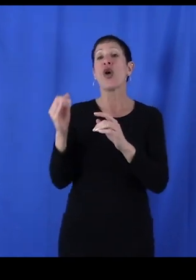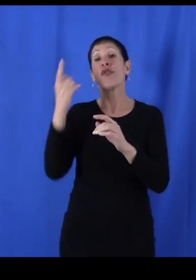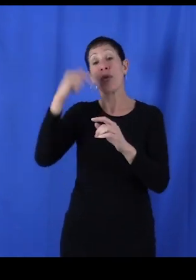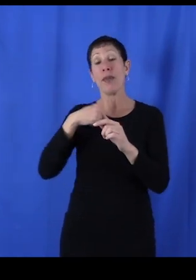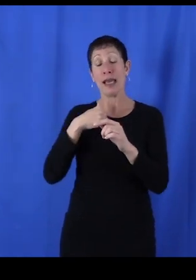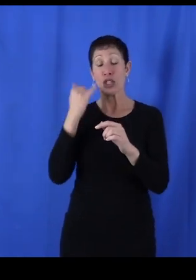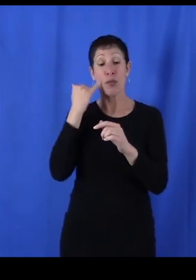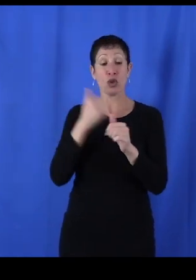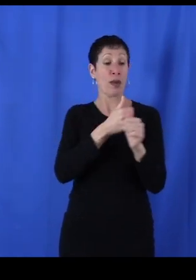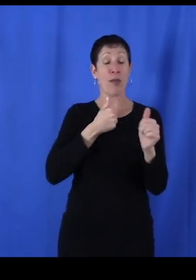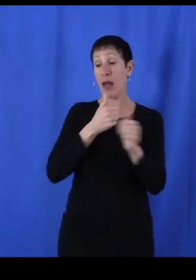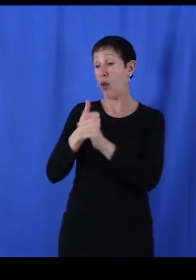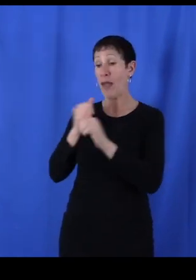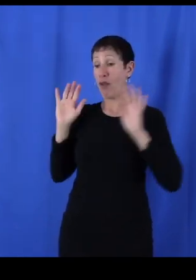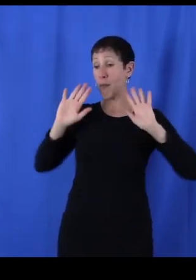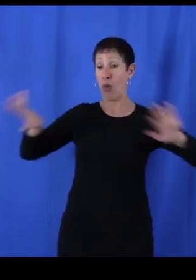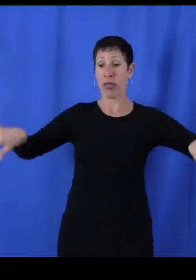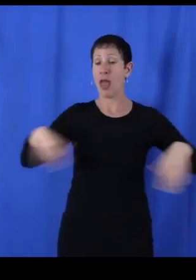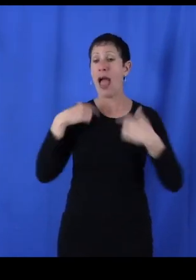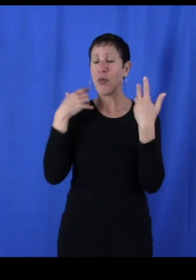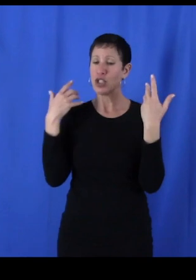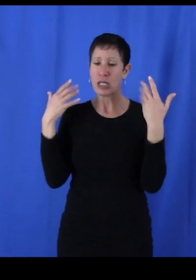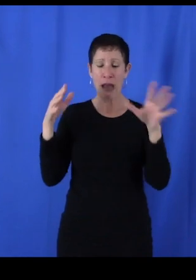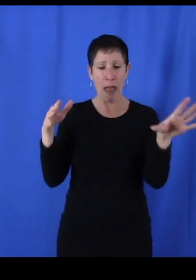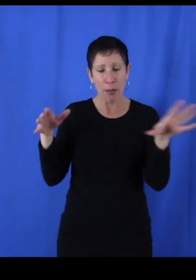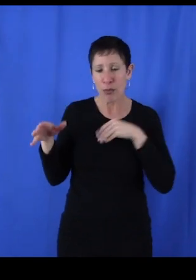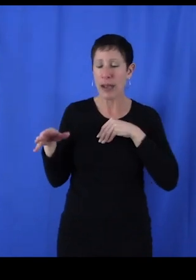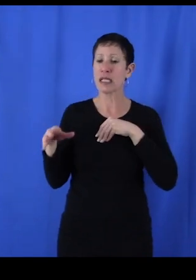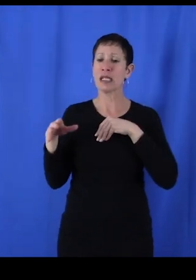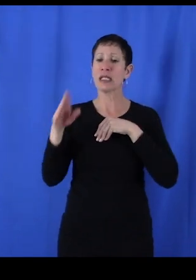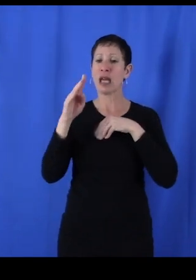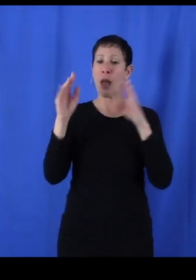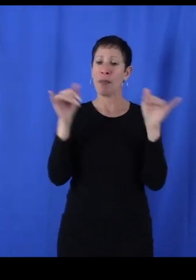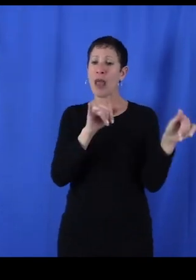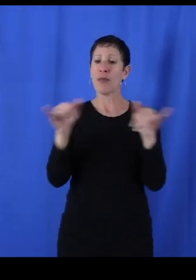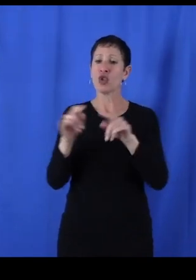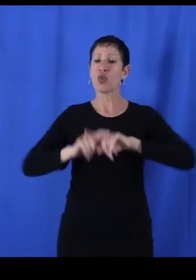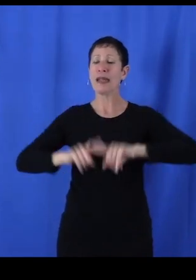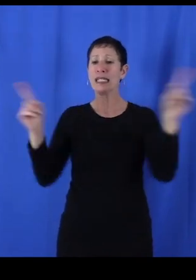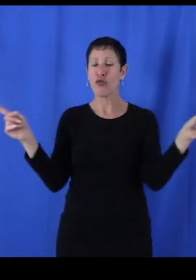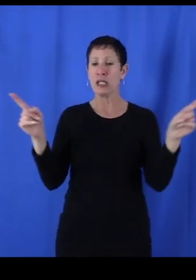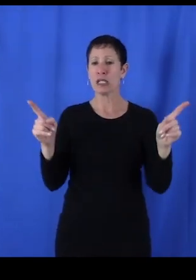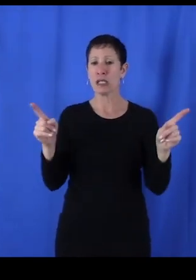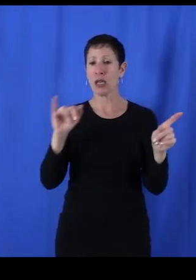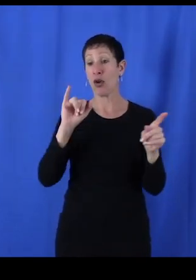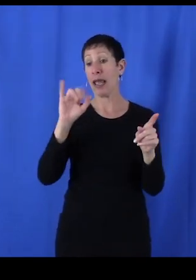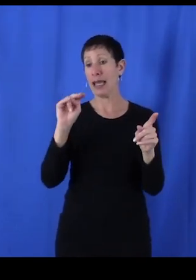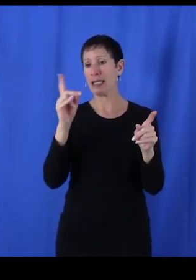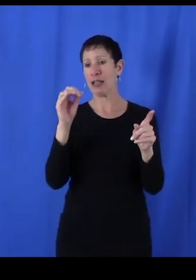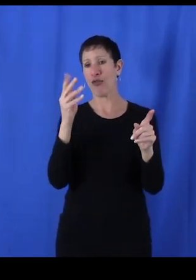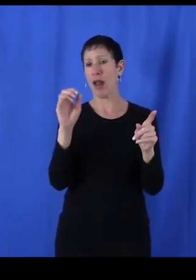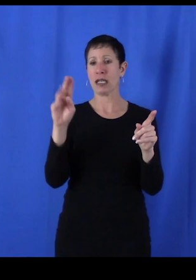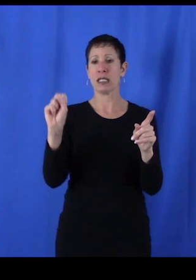either homophily or heterophily and really embraced mutual indifference or indifference? Like, what makes this classroom operate or this